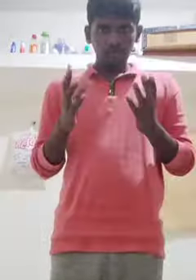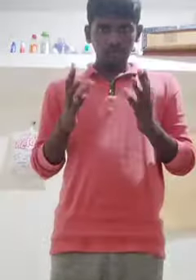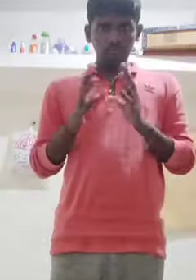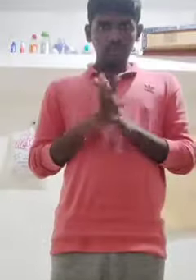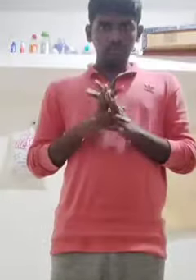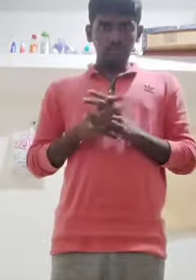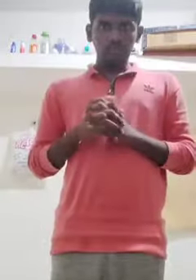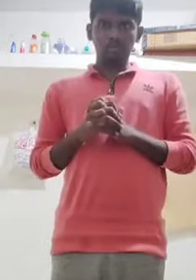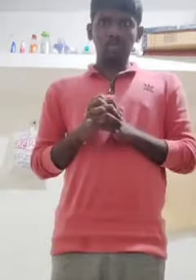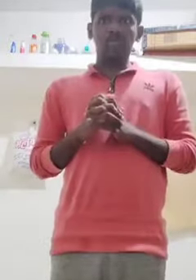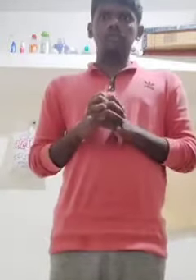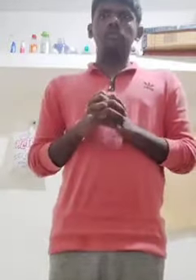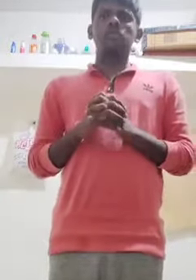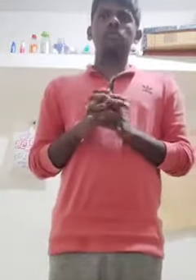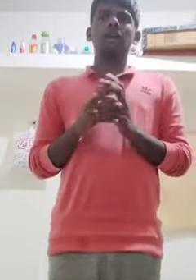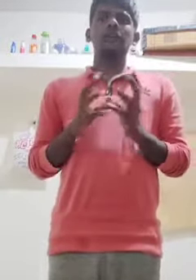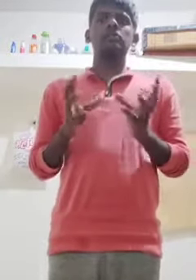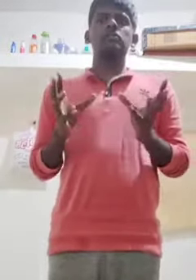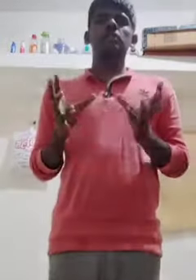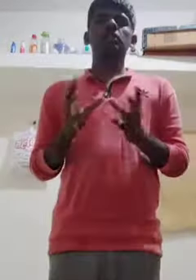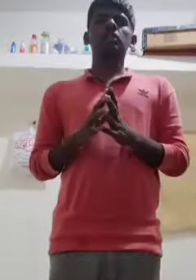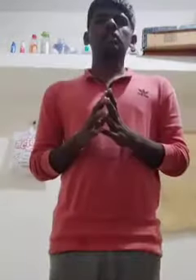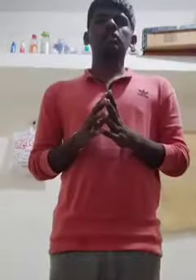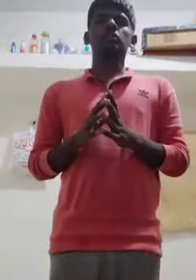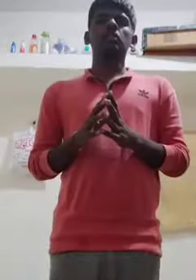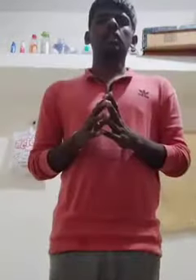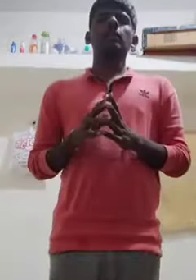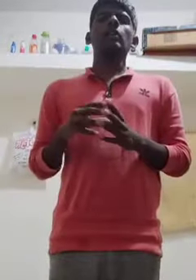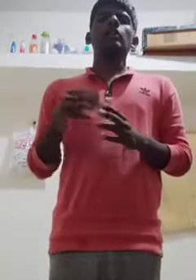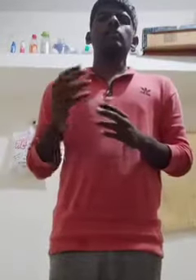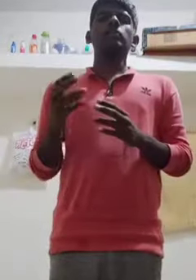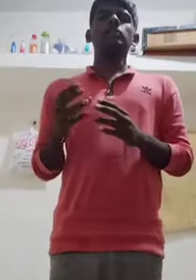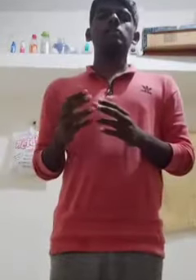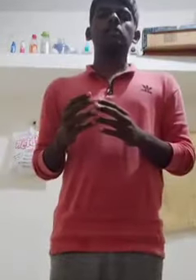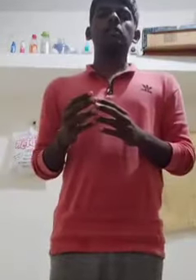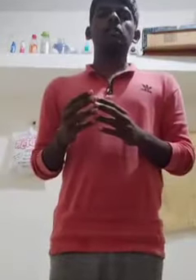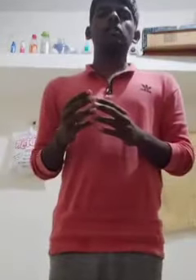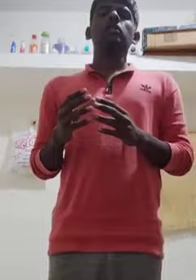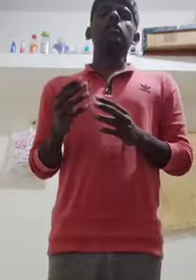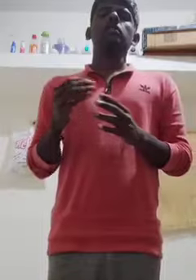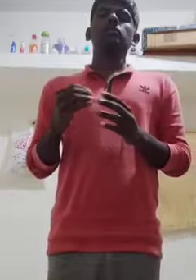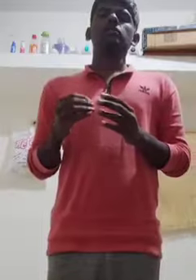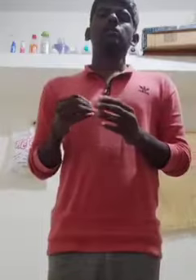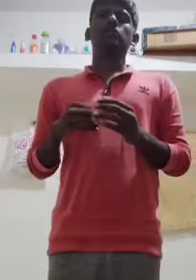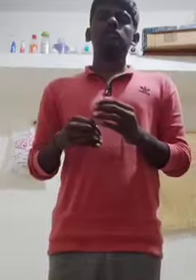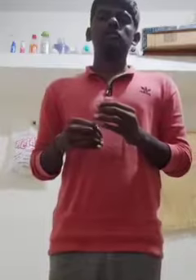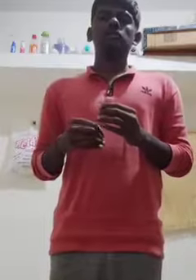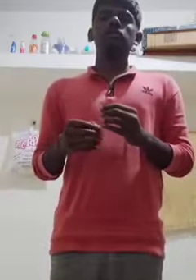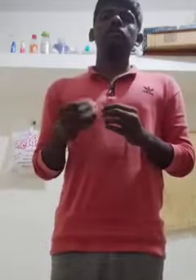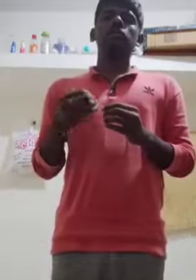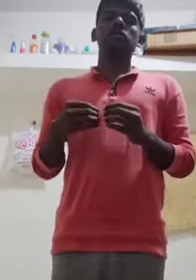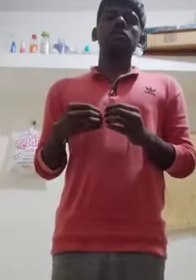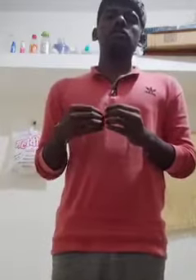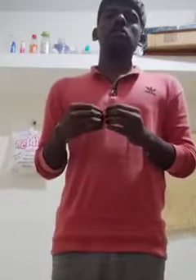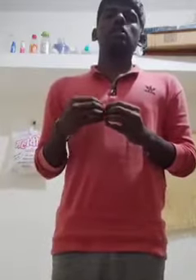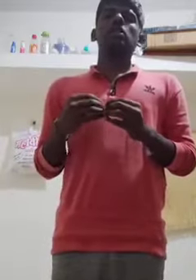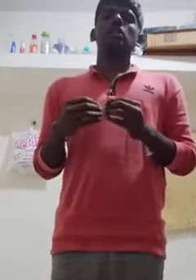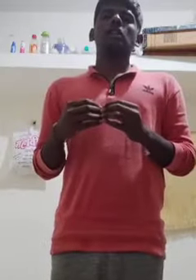use the method. Okay, so how we use the method, like using method is positive to us,